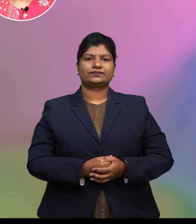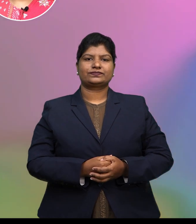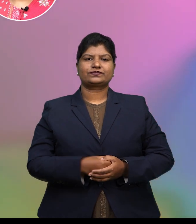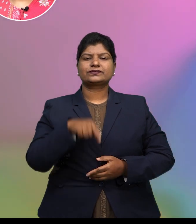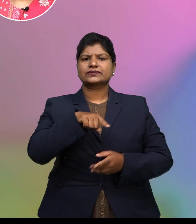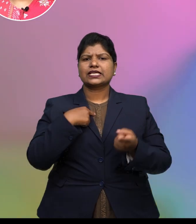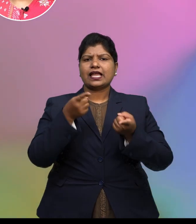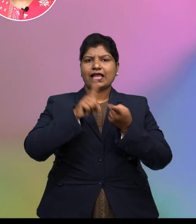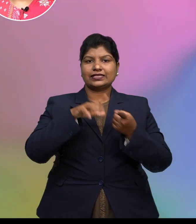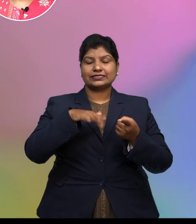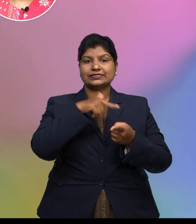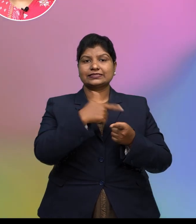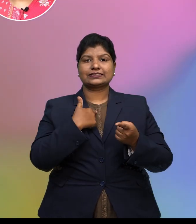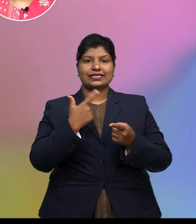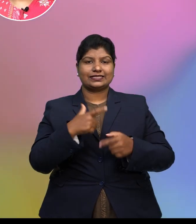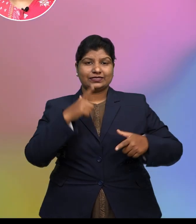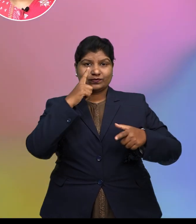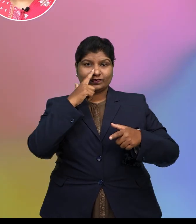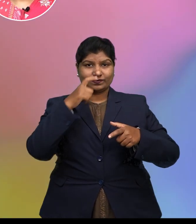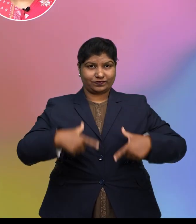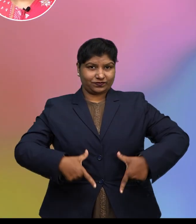and occurs in the oviduct